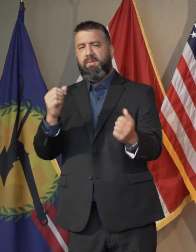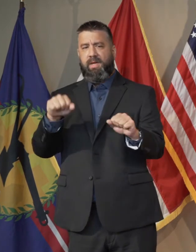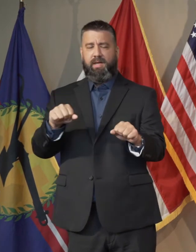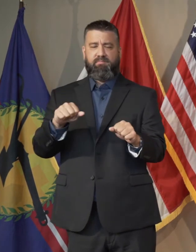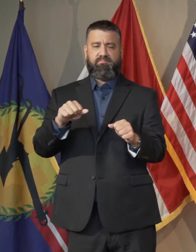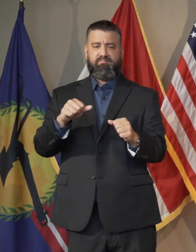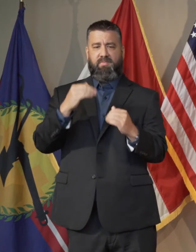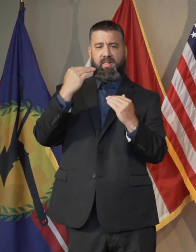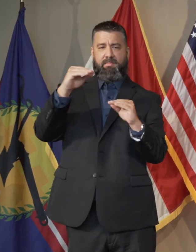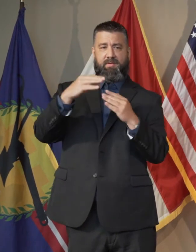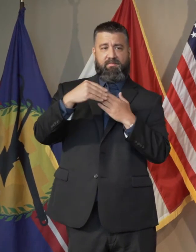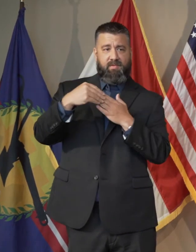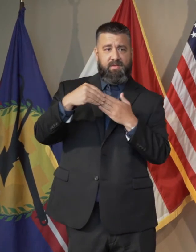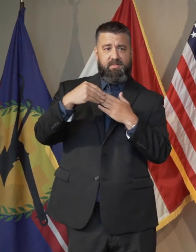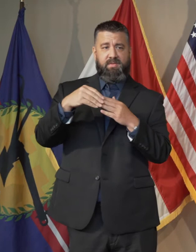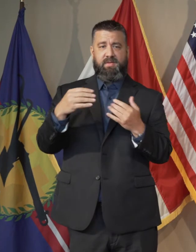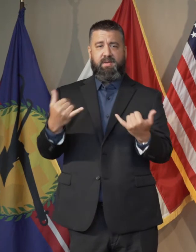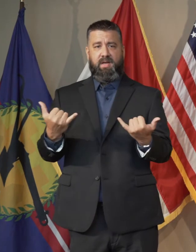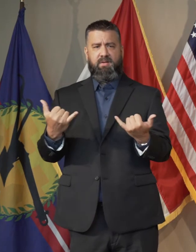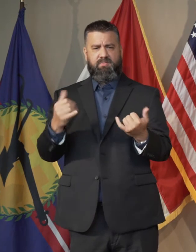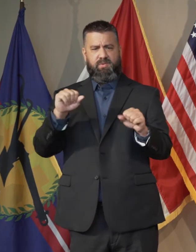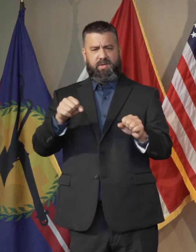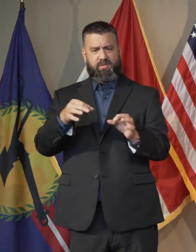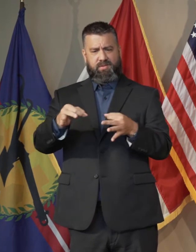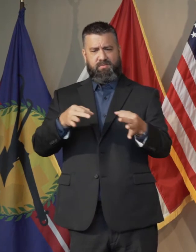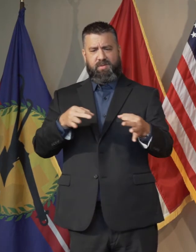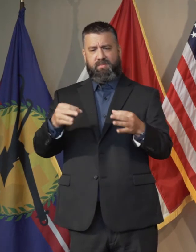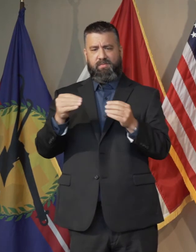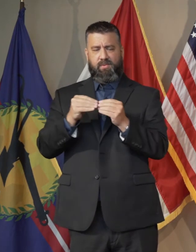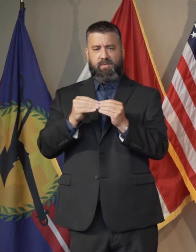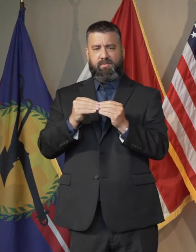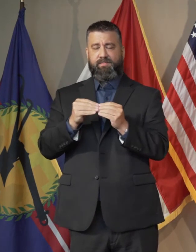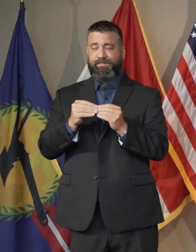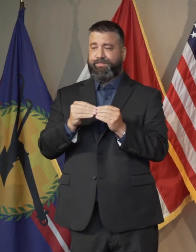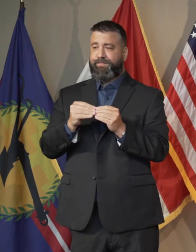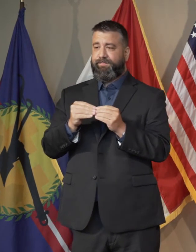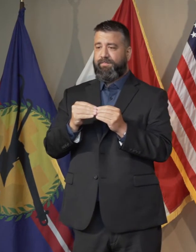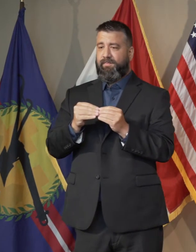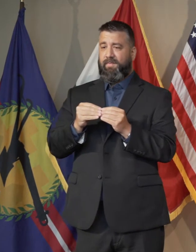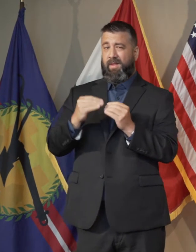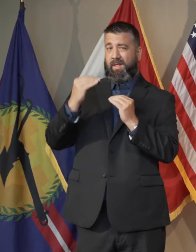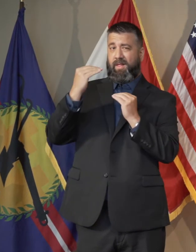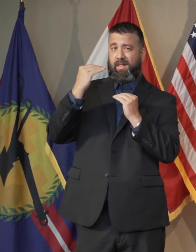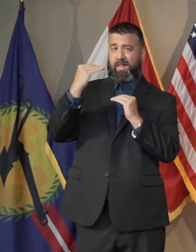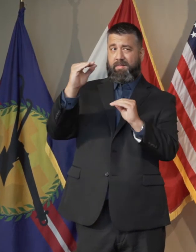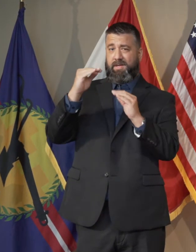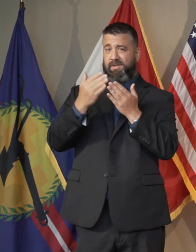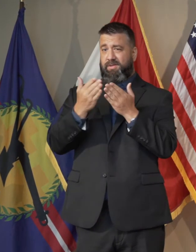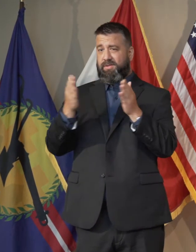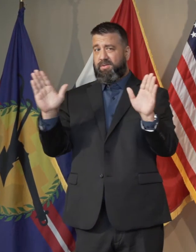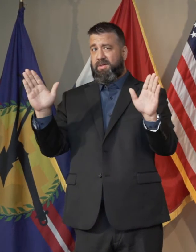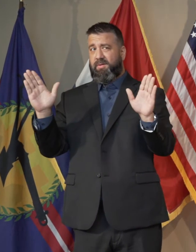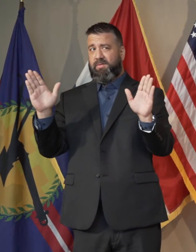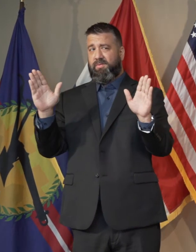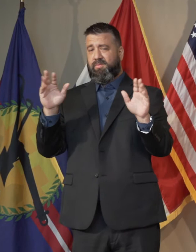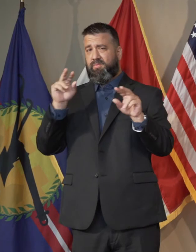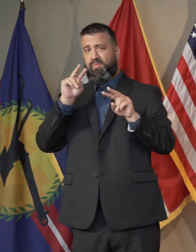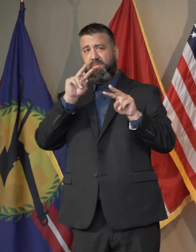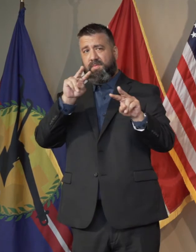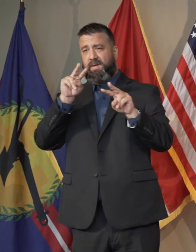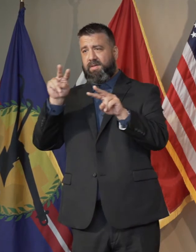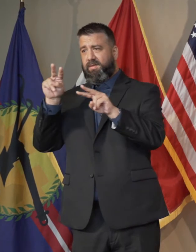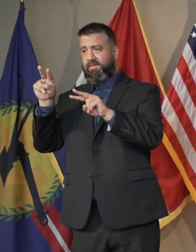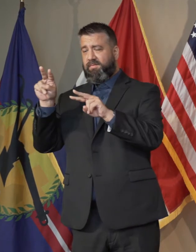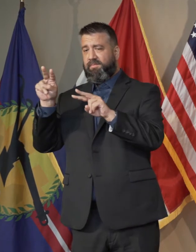loosening soon? Kind of walk me through that. So restrictions in general, we're watching very closely as we see across the